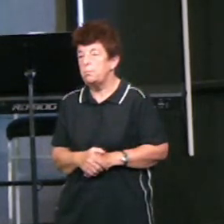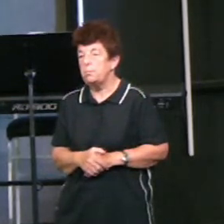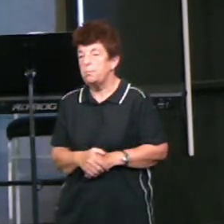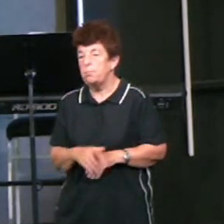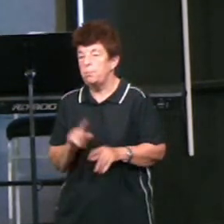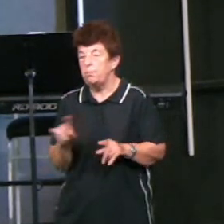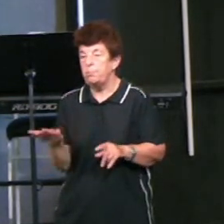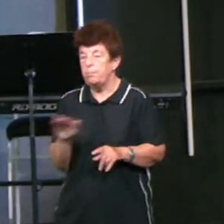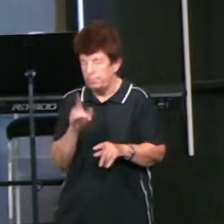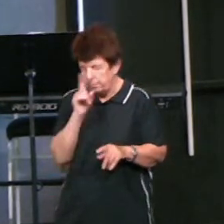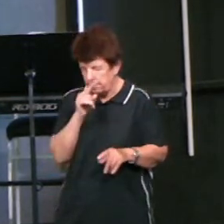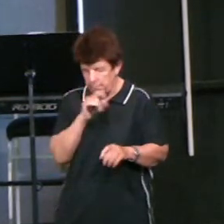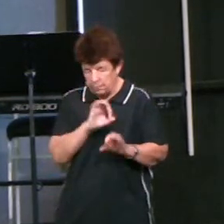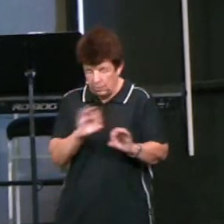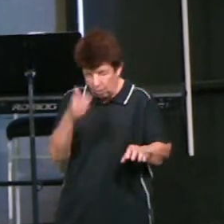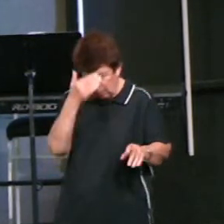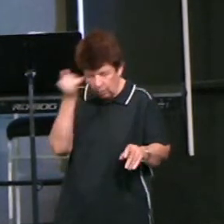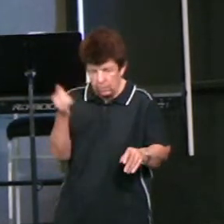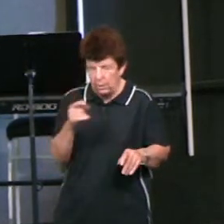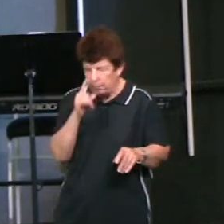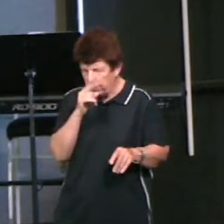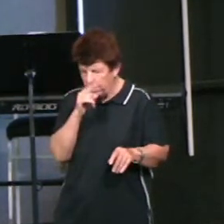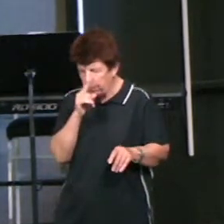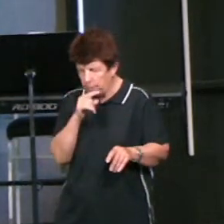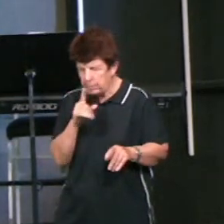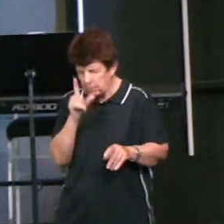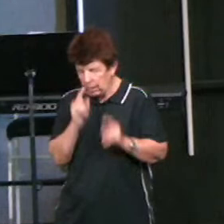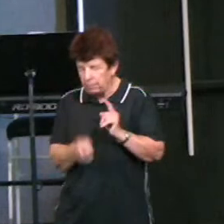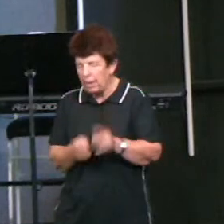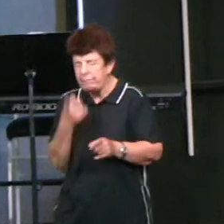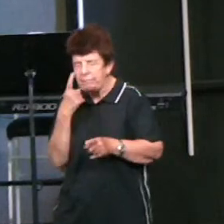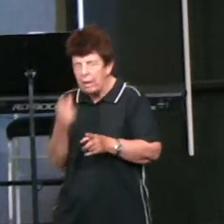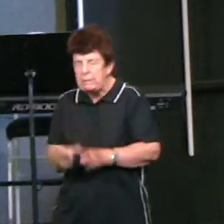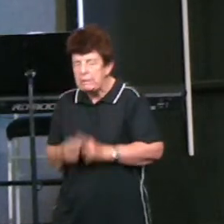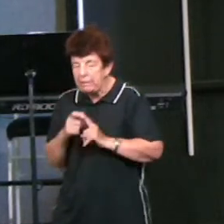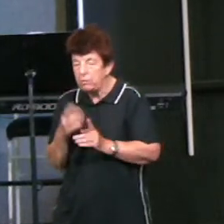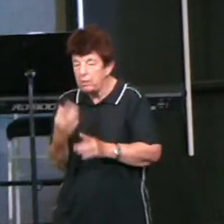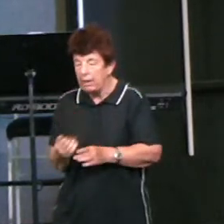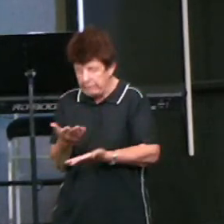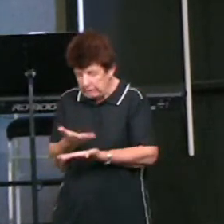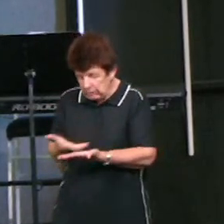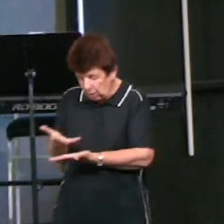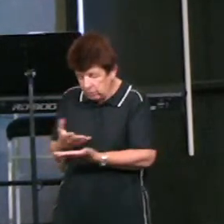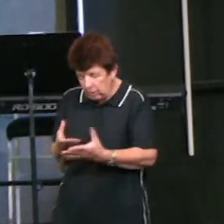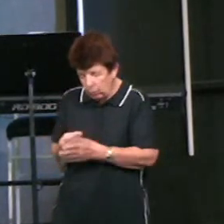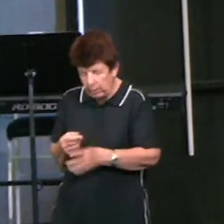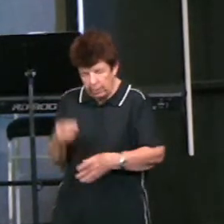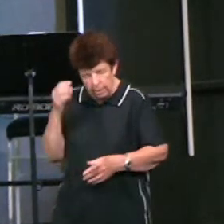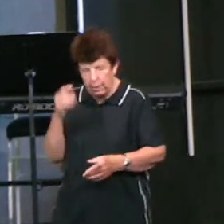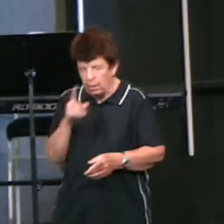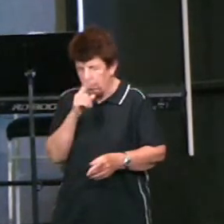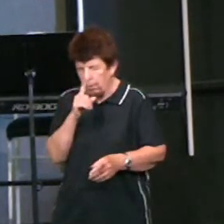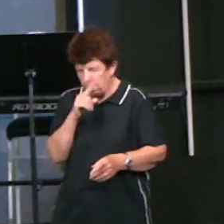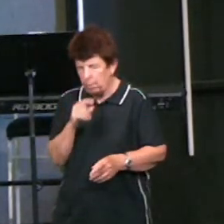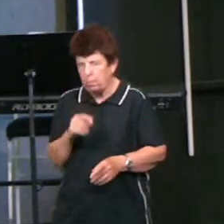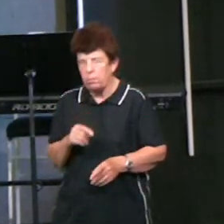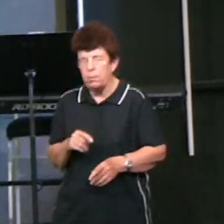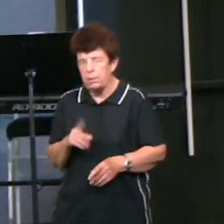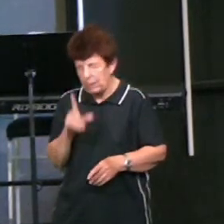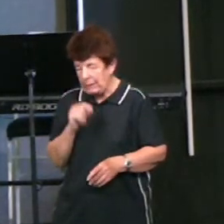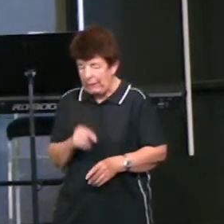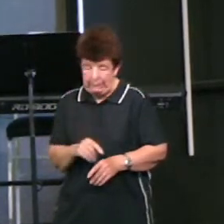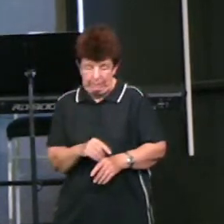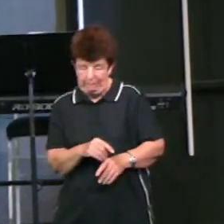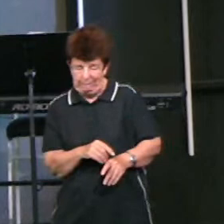But to all those non-Christians, the people that we can sometimes find it difficult to have a conversation with, the people that we can sometimes